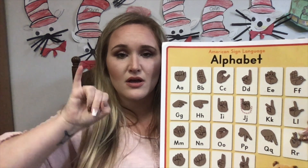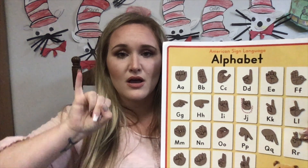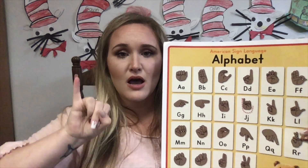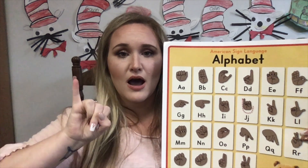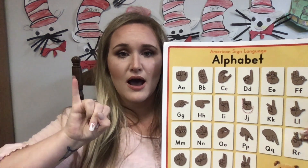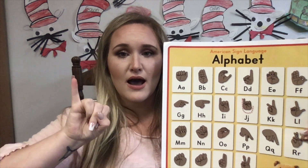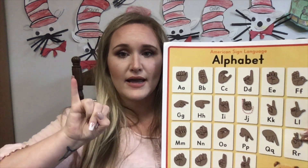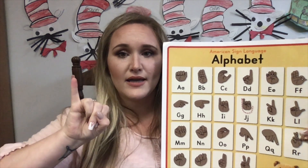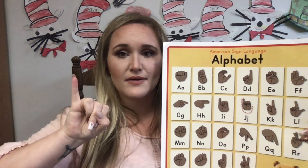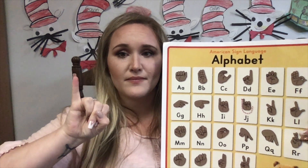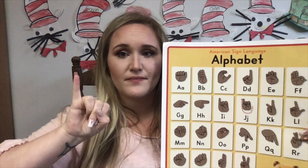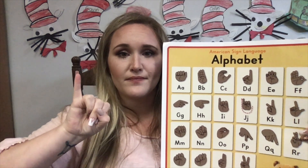I,